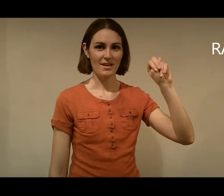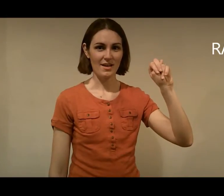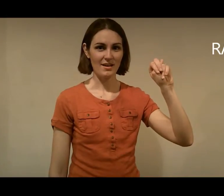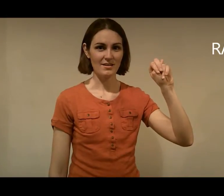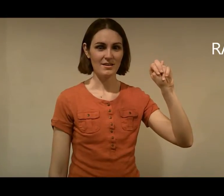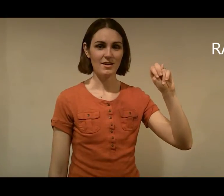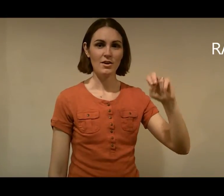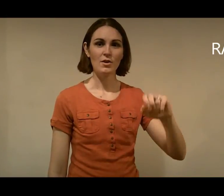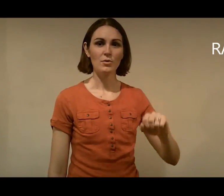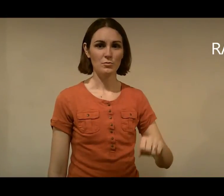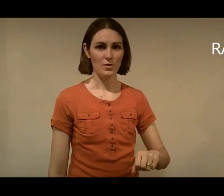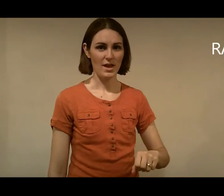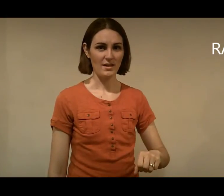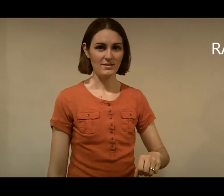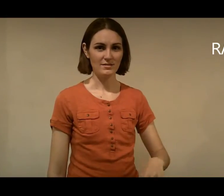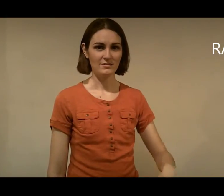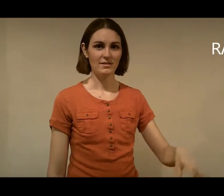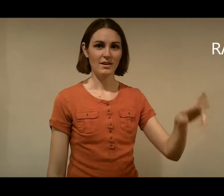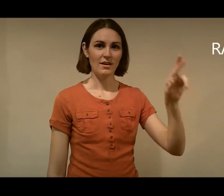R-A-I-N. Rain.